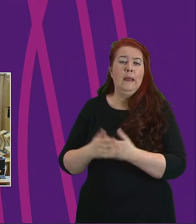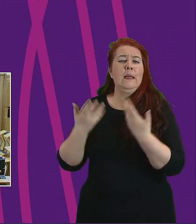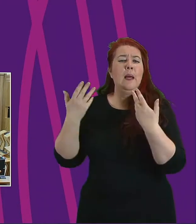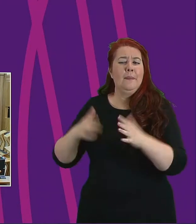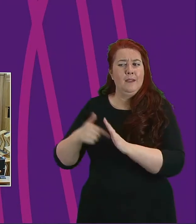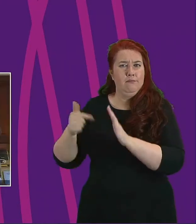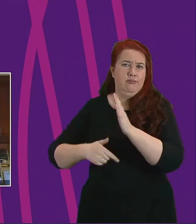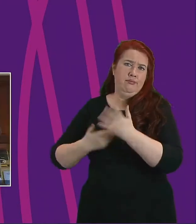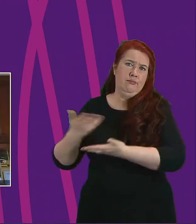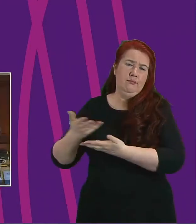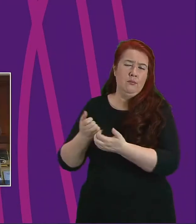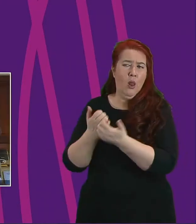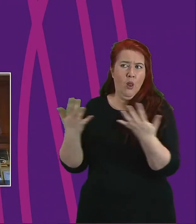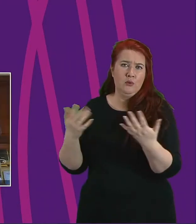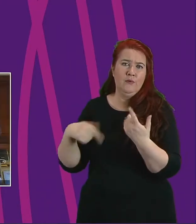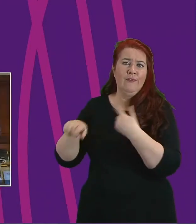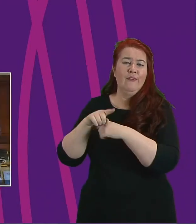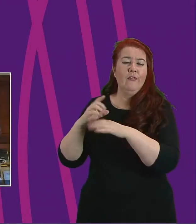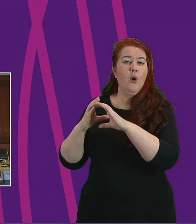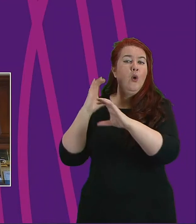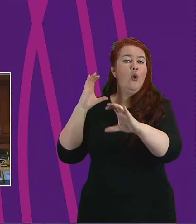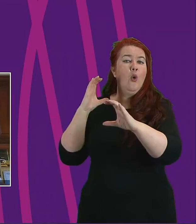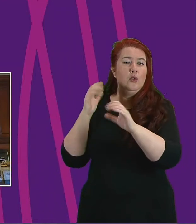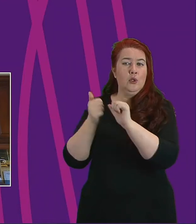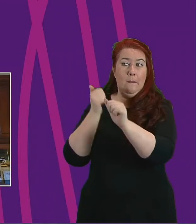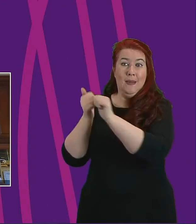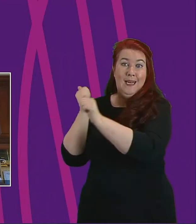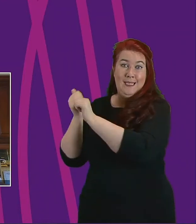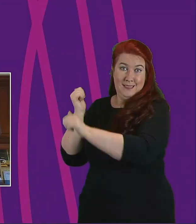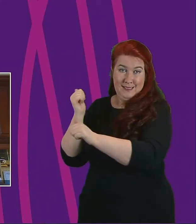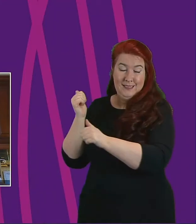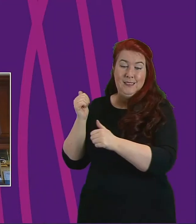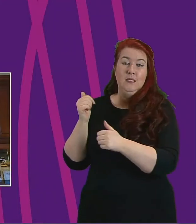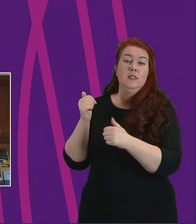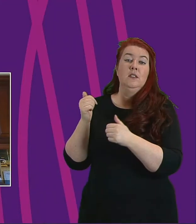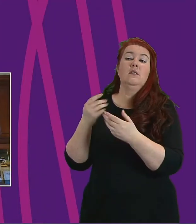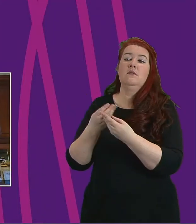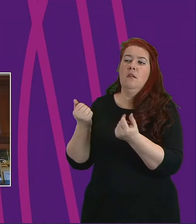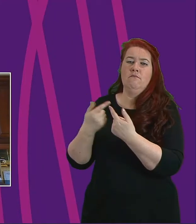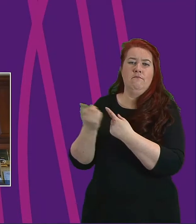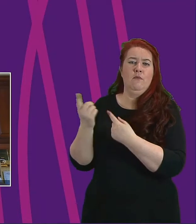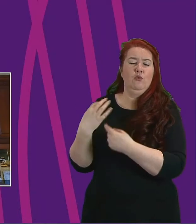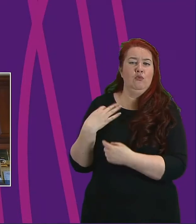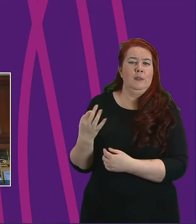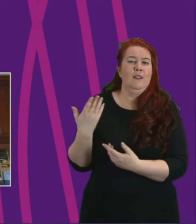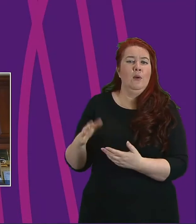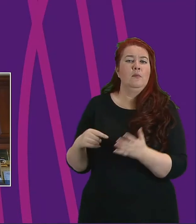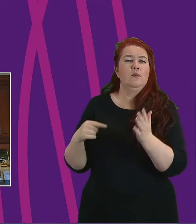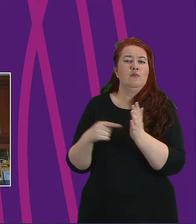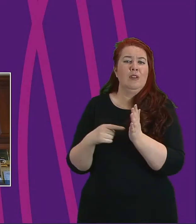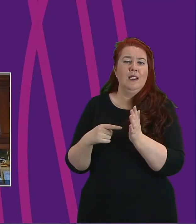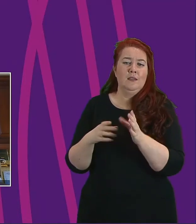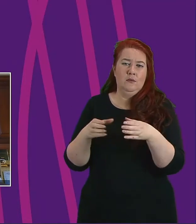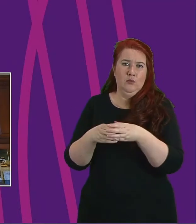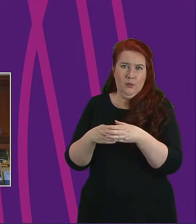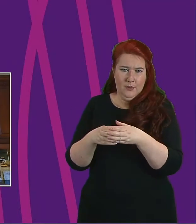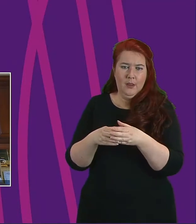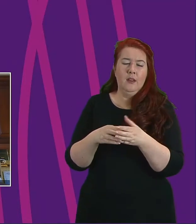discussion with a number of coach operators, including representatives of the trade body, the